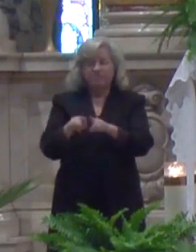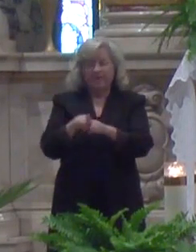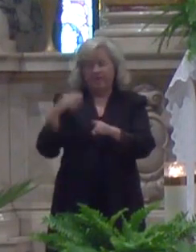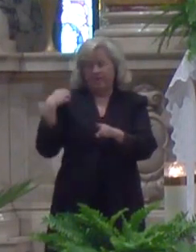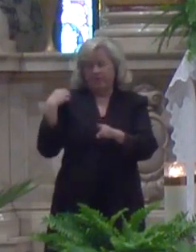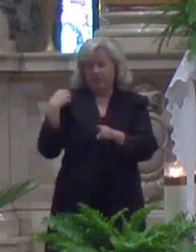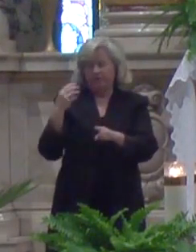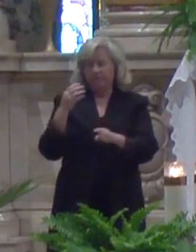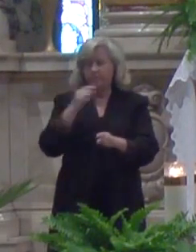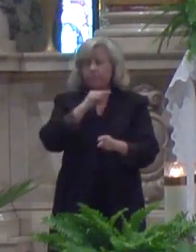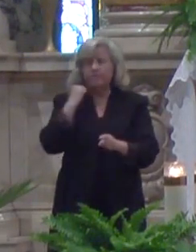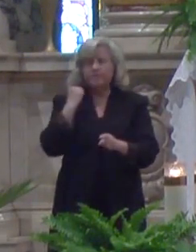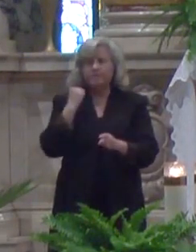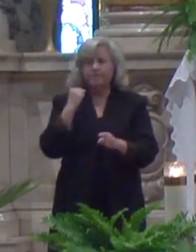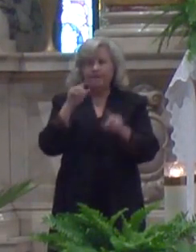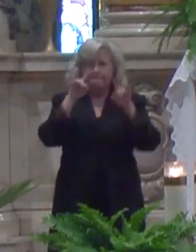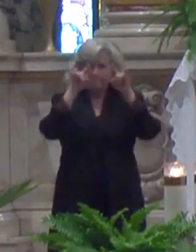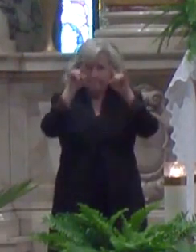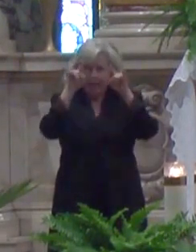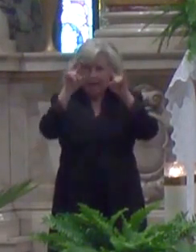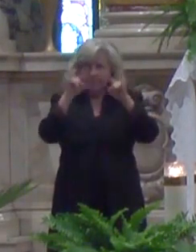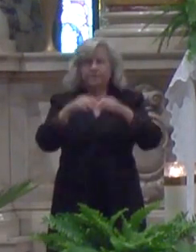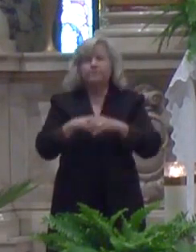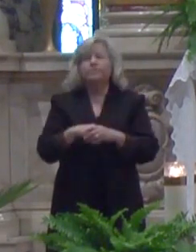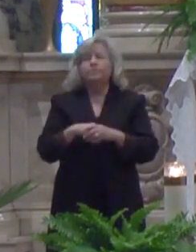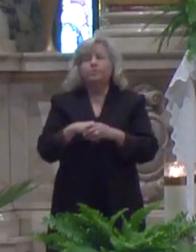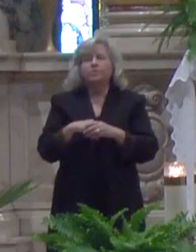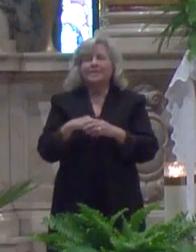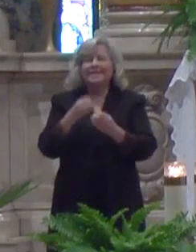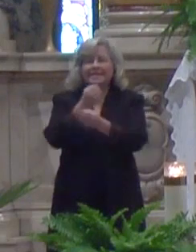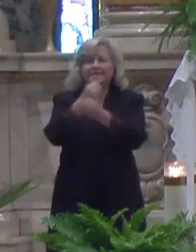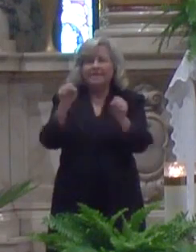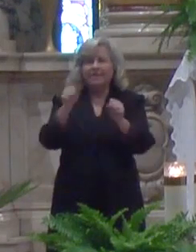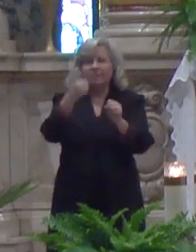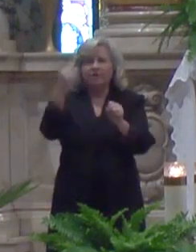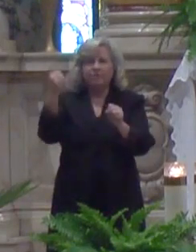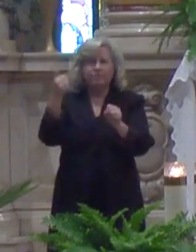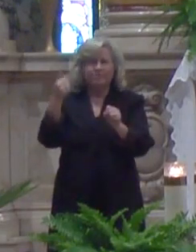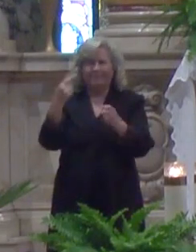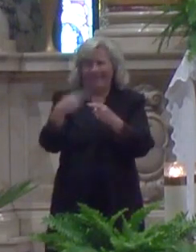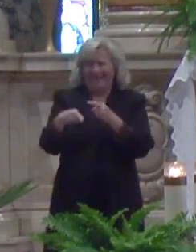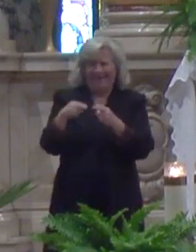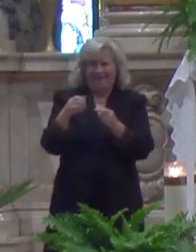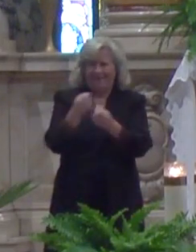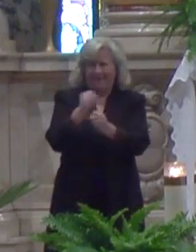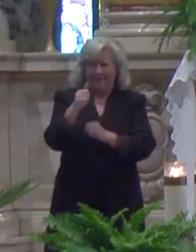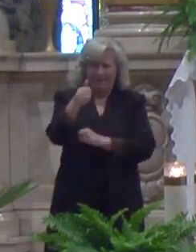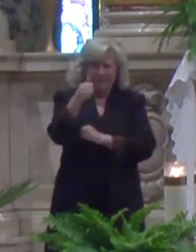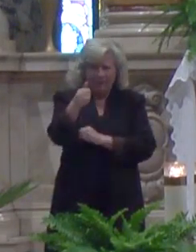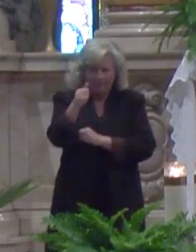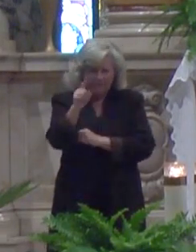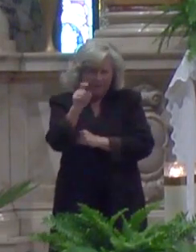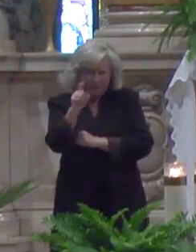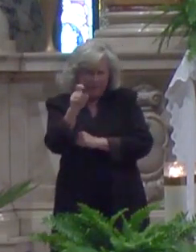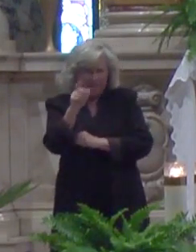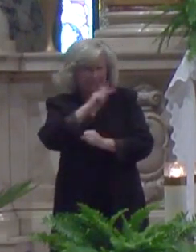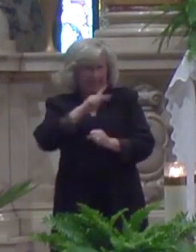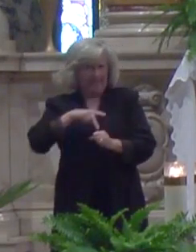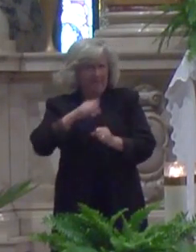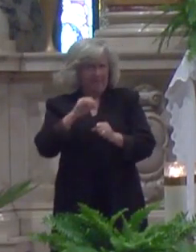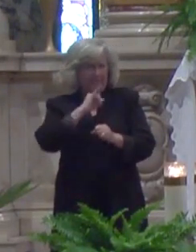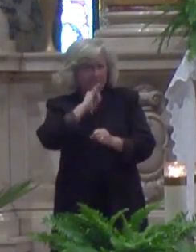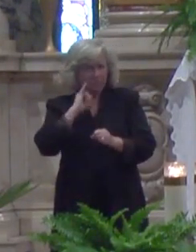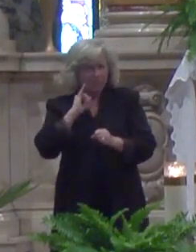the scribes and the elders mocked him and said, "He saved others, he cannot save himself. So he is the King of